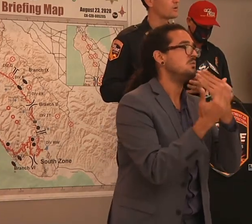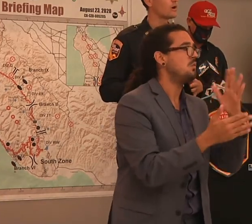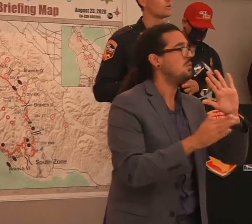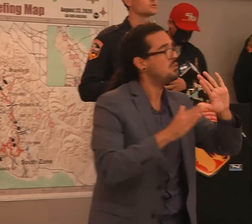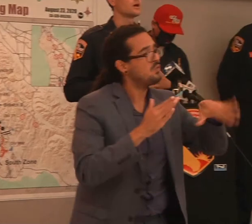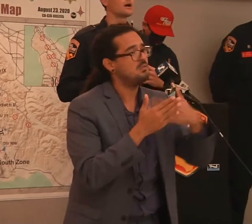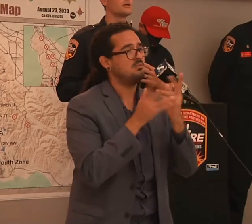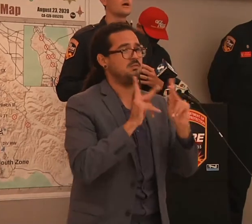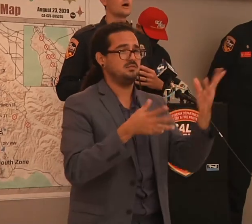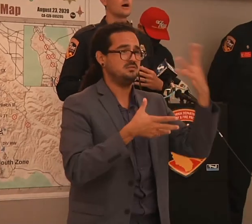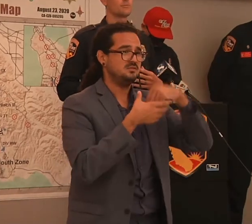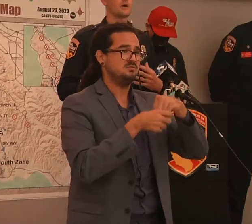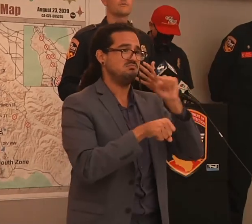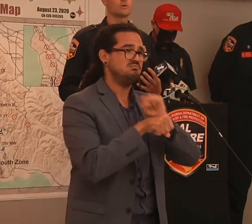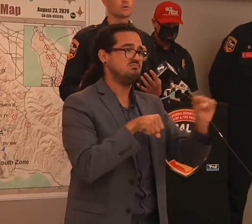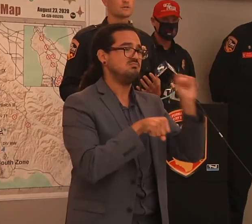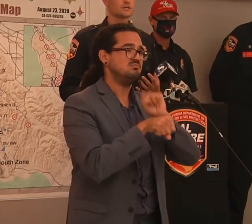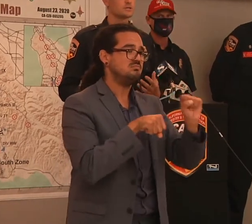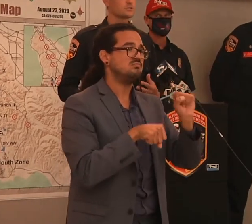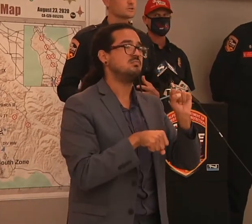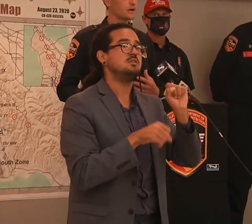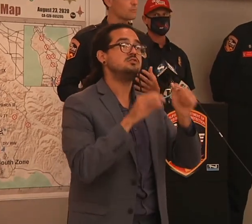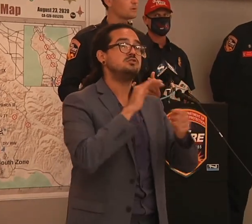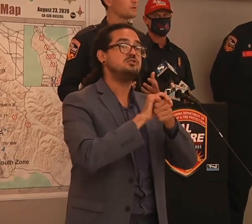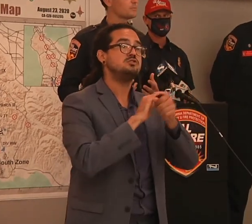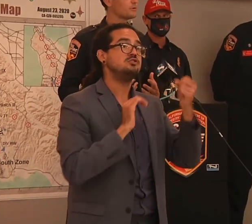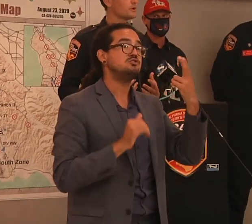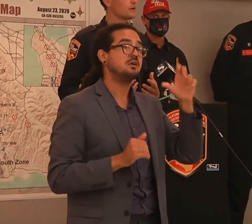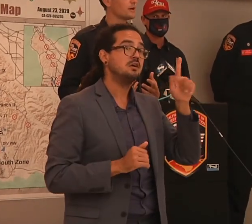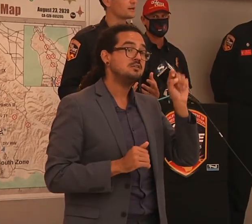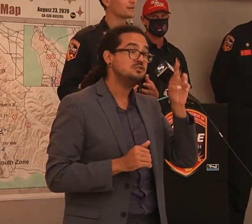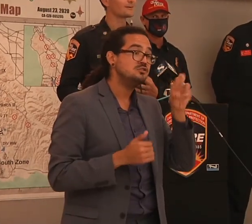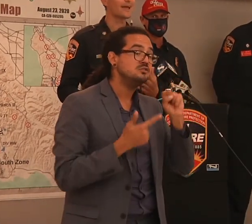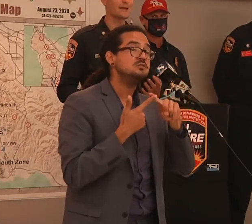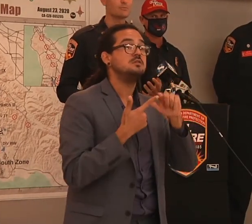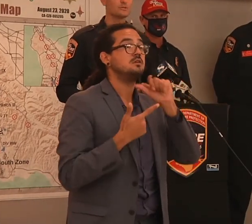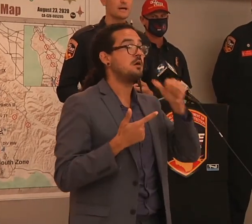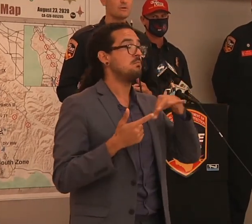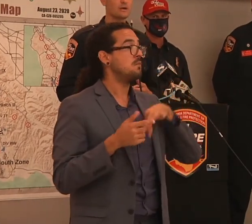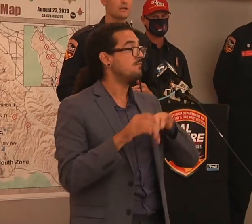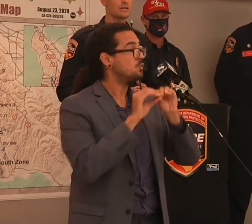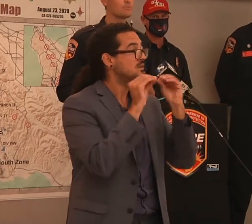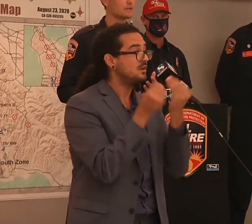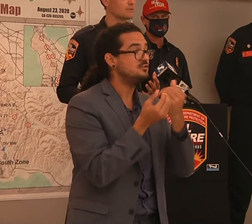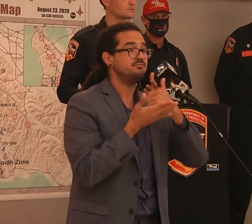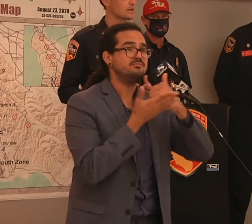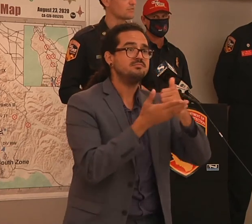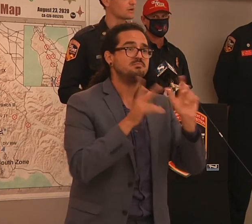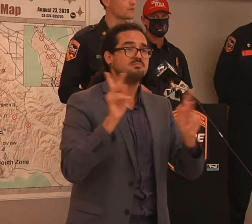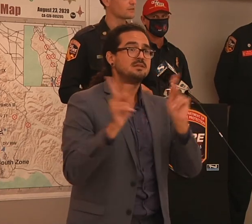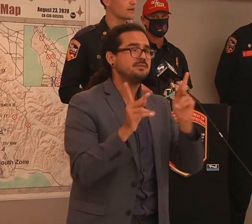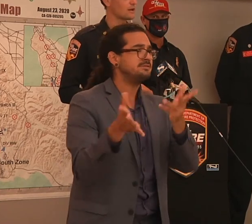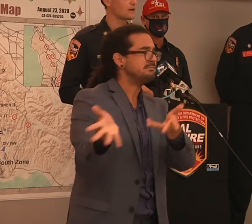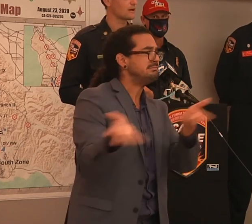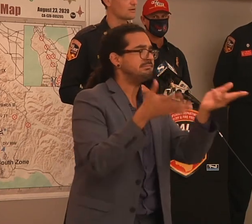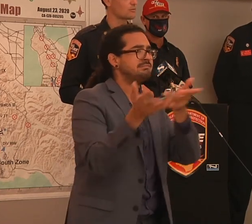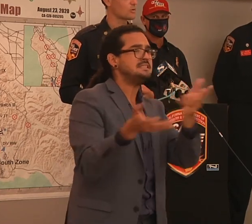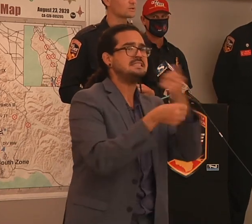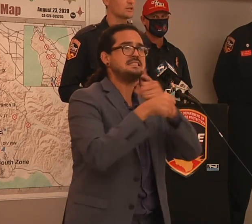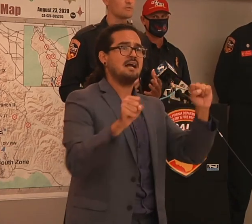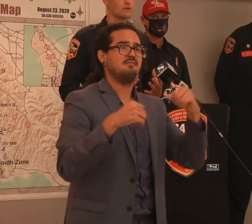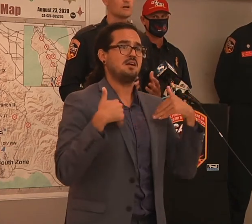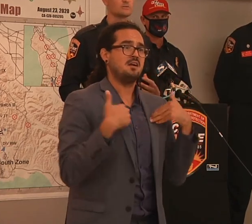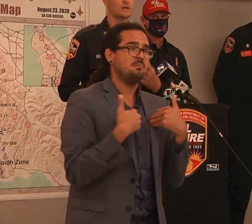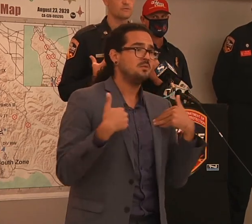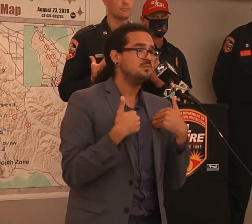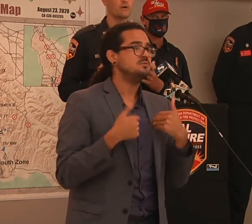right now, all those non-profit organizations that are helping people get their animals out and keeping them safe. And I think that